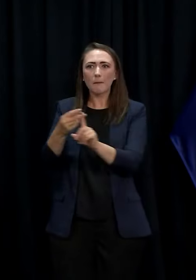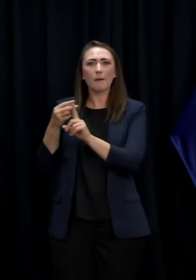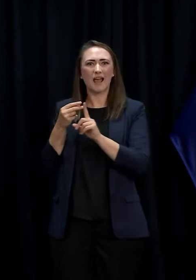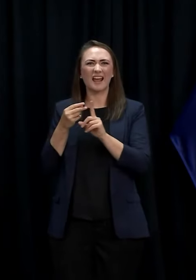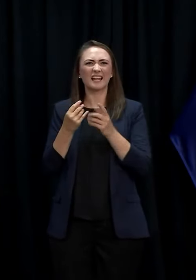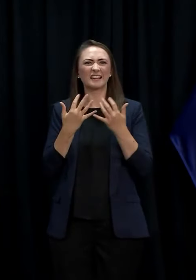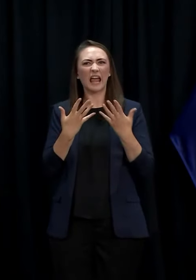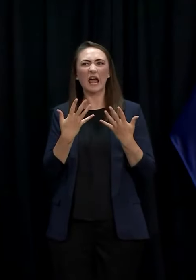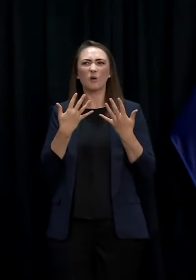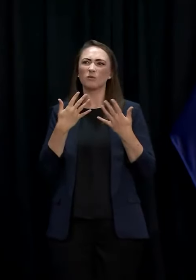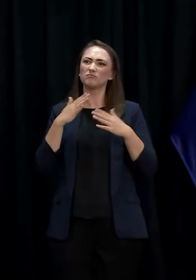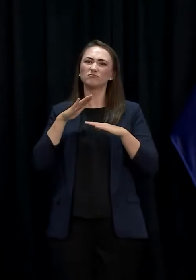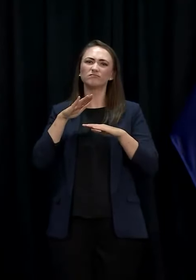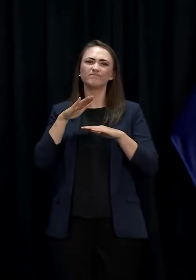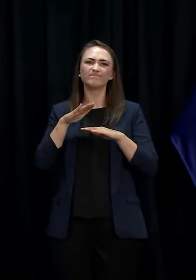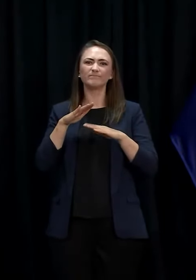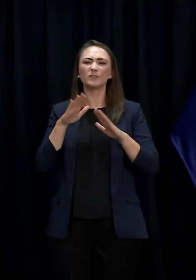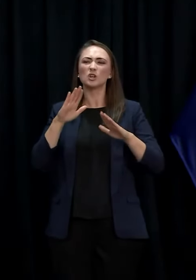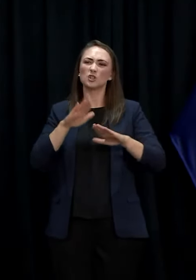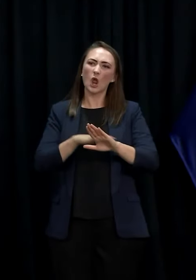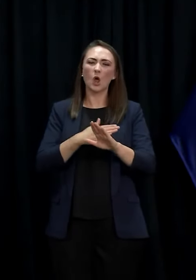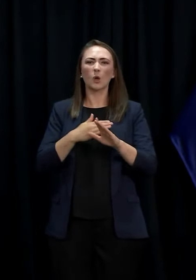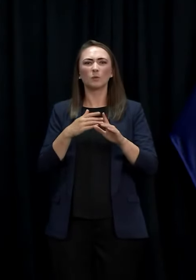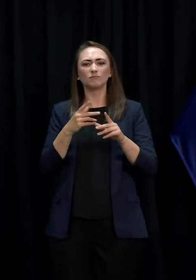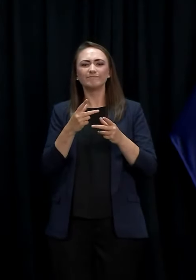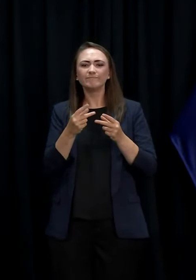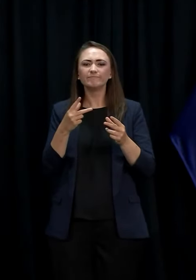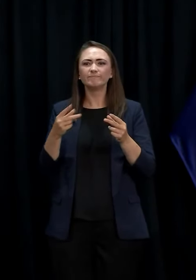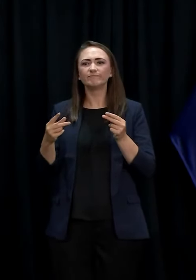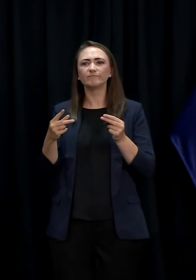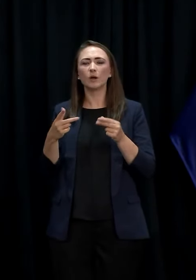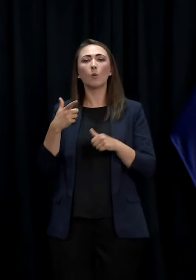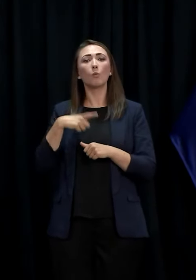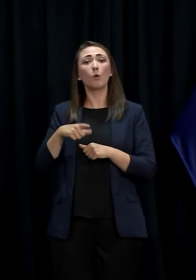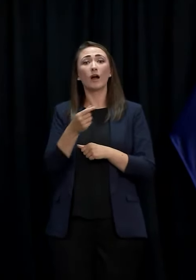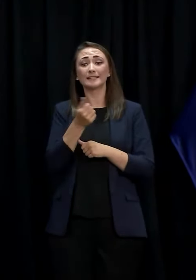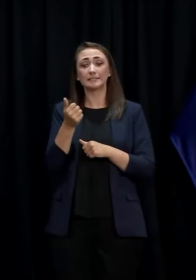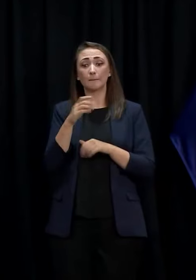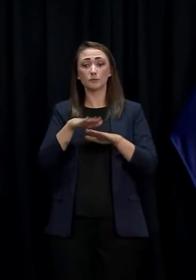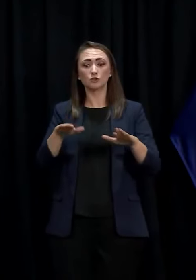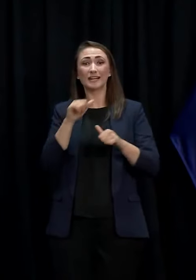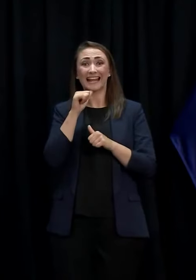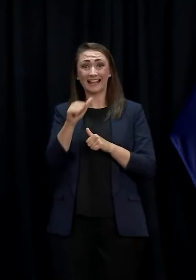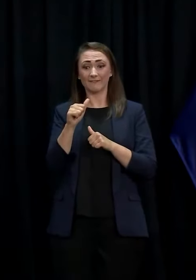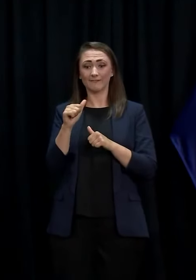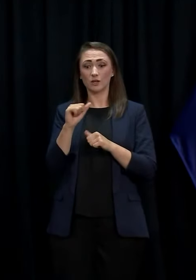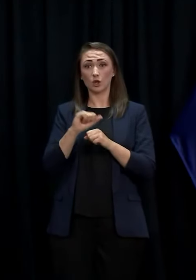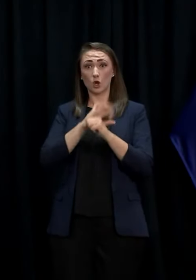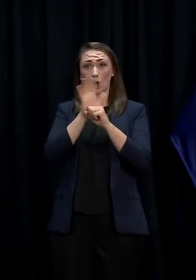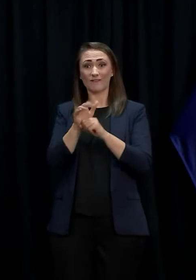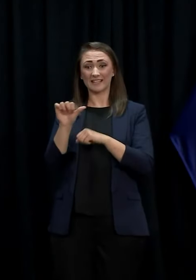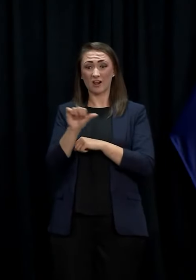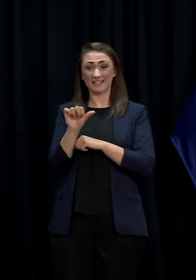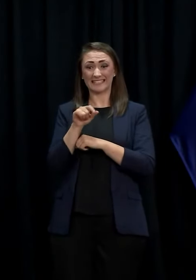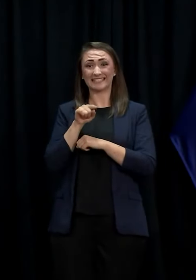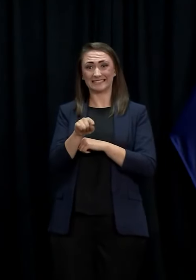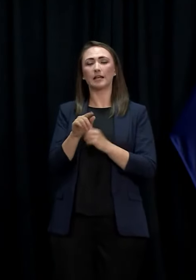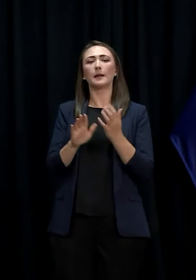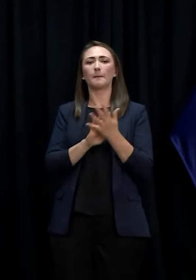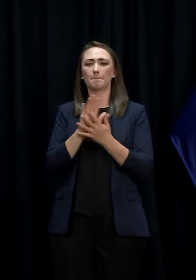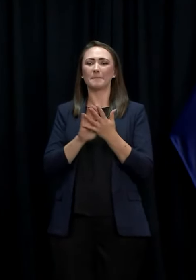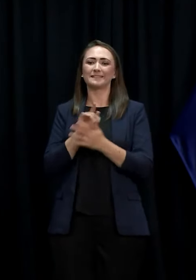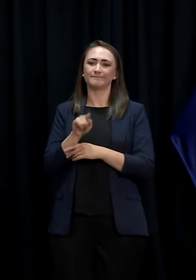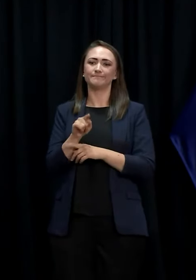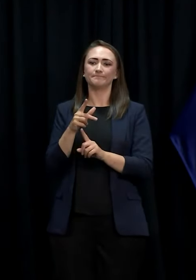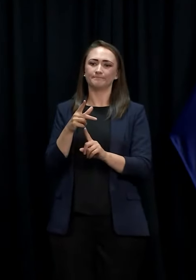slower than the first doses because children who have had COVID-19 then need to wait 3 months before they can get their second dose. So as a parent who's